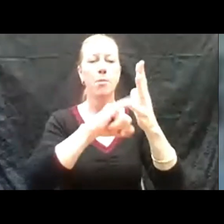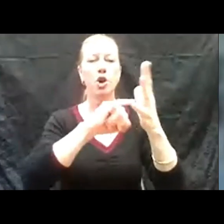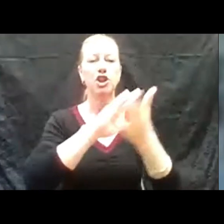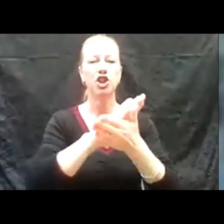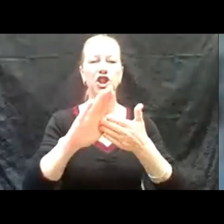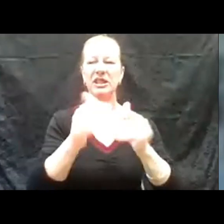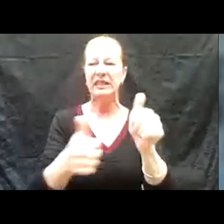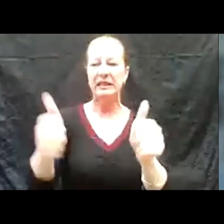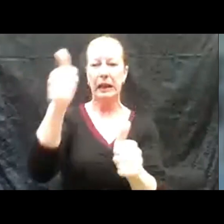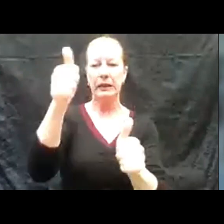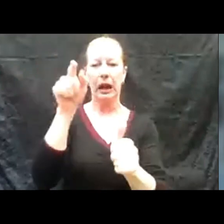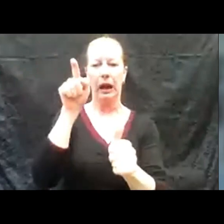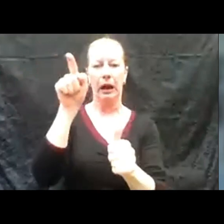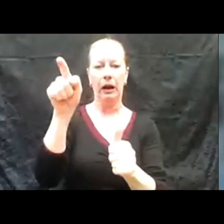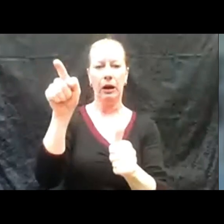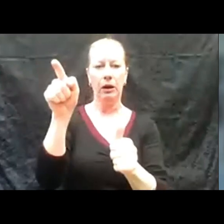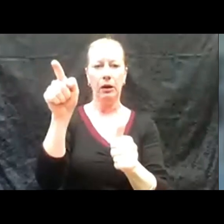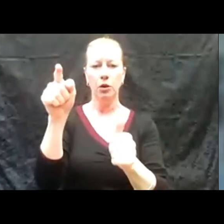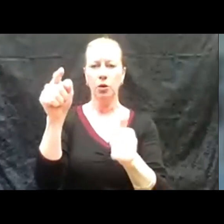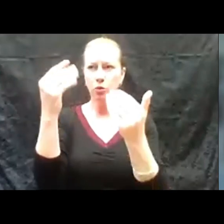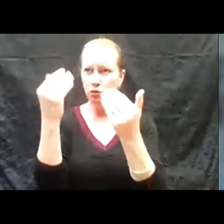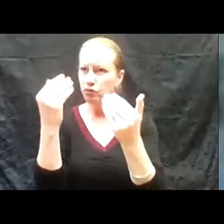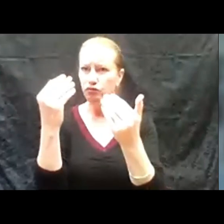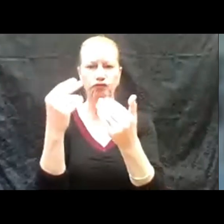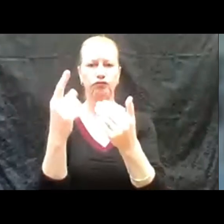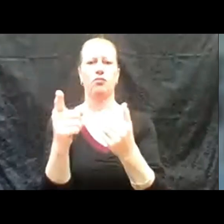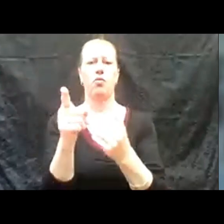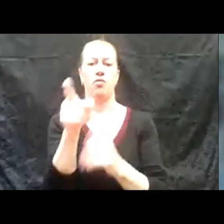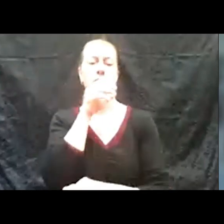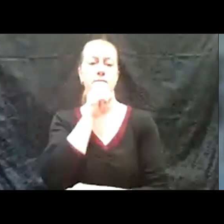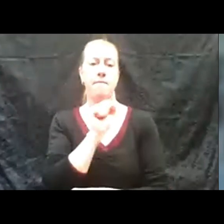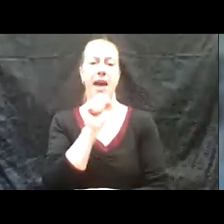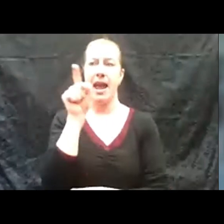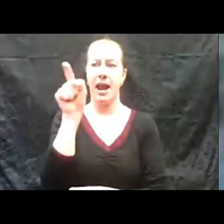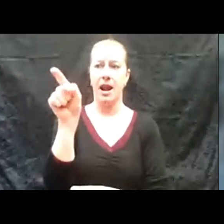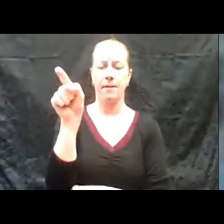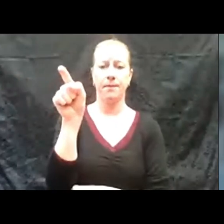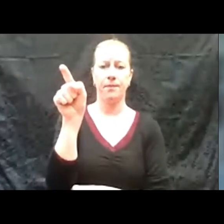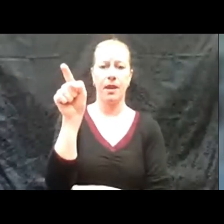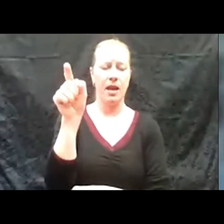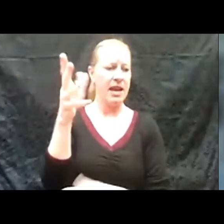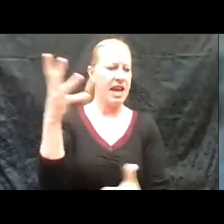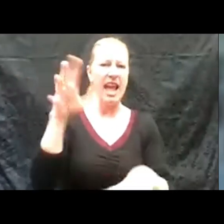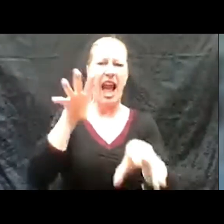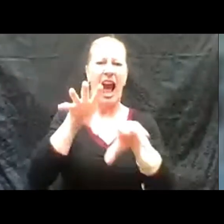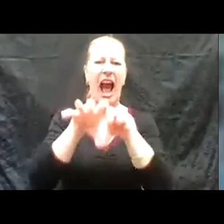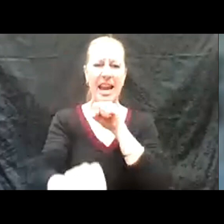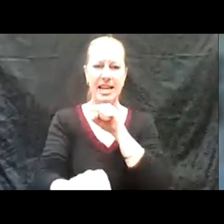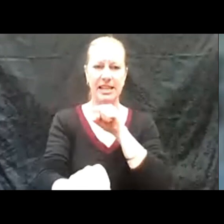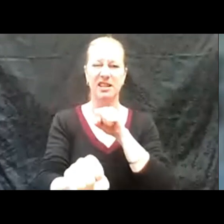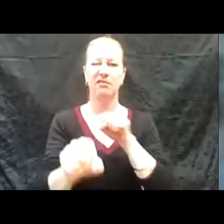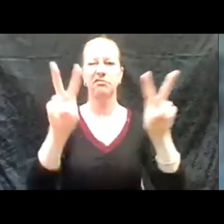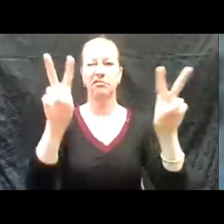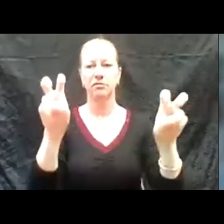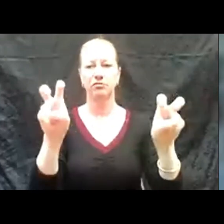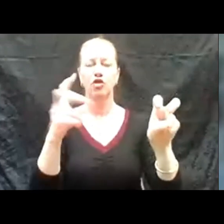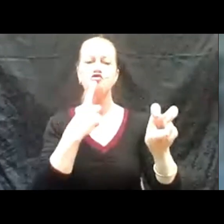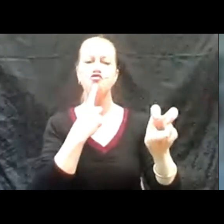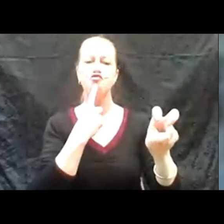the most, the guy that was cutting, like he hated red tape. But